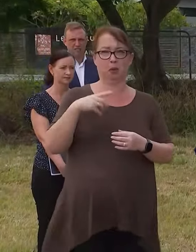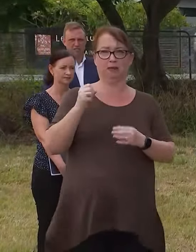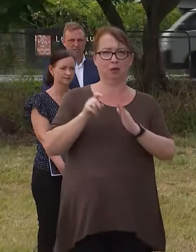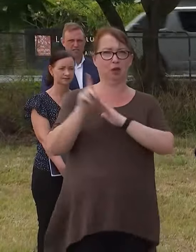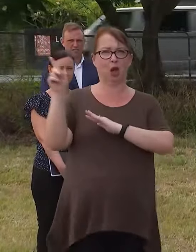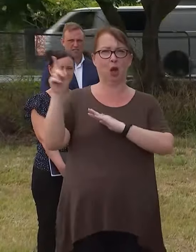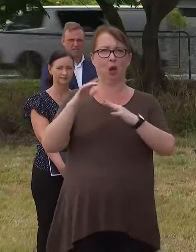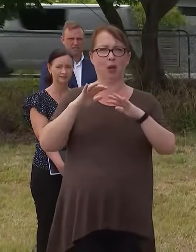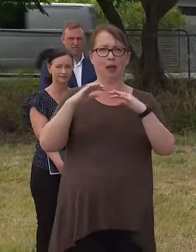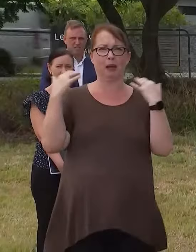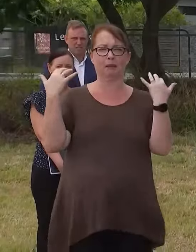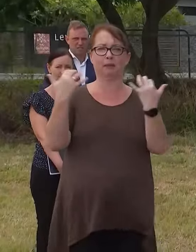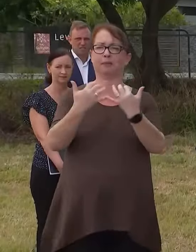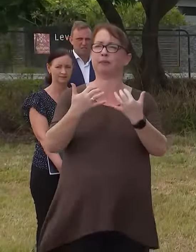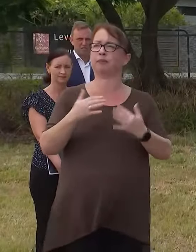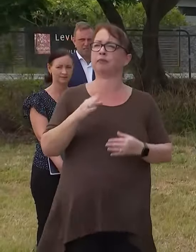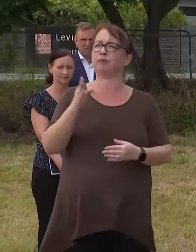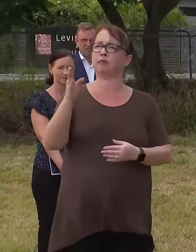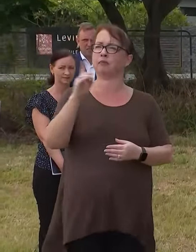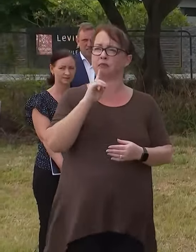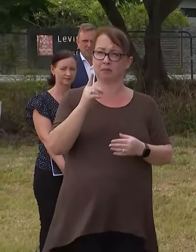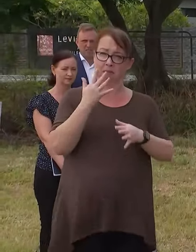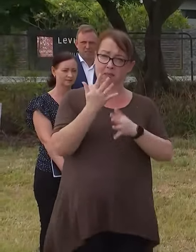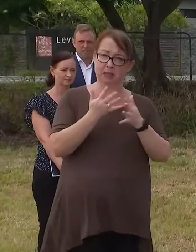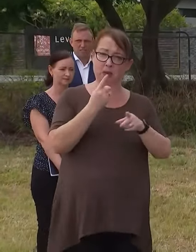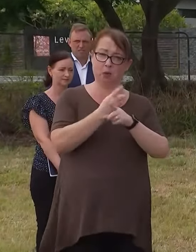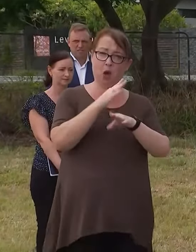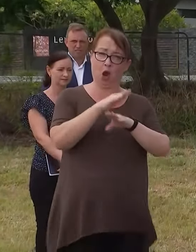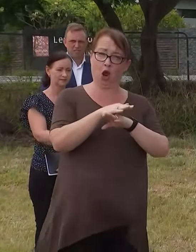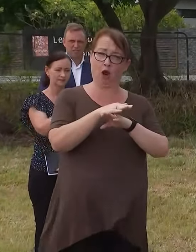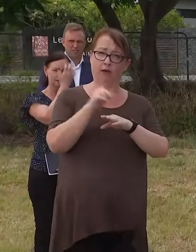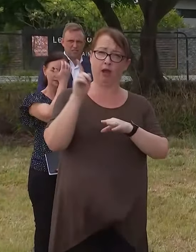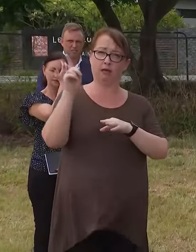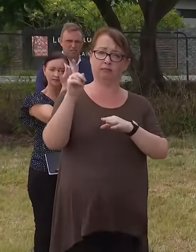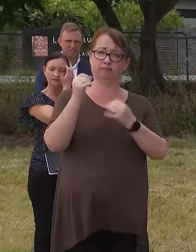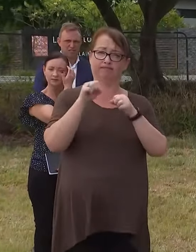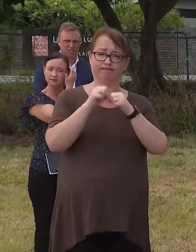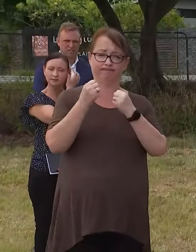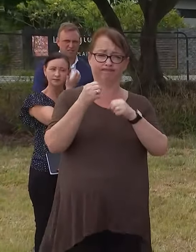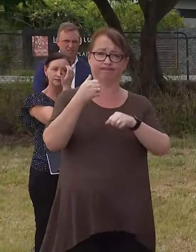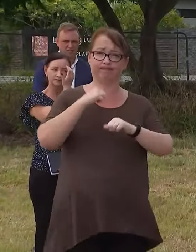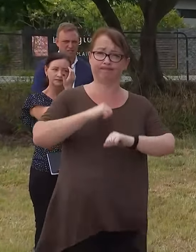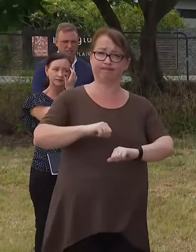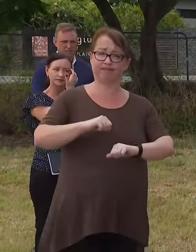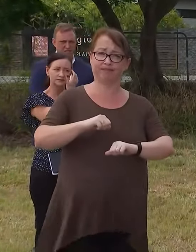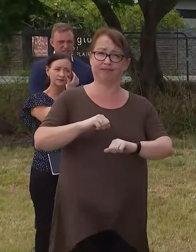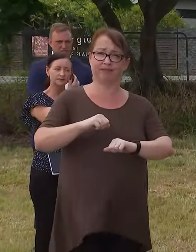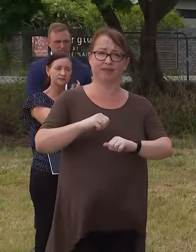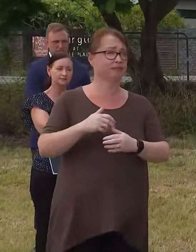Cabinet. Yeah. Are they the matters about her misconduct allegations? Josh, or are they other matters? I mean,